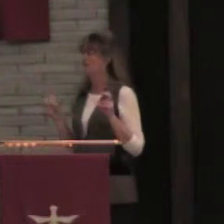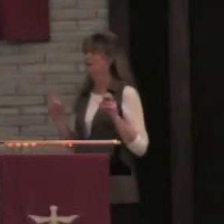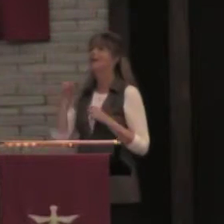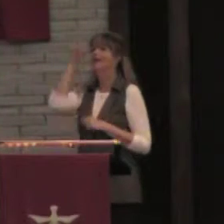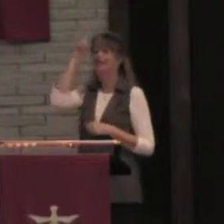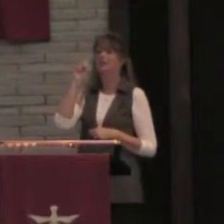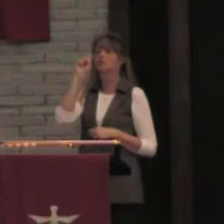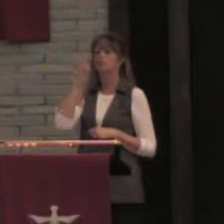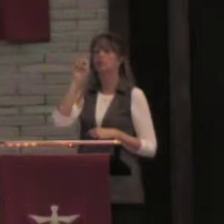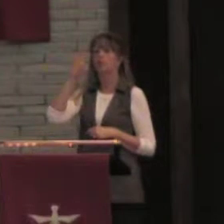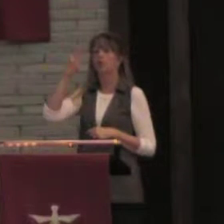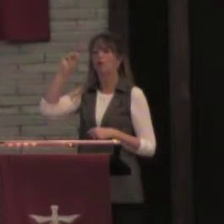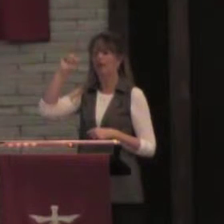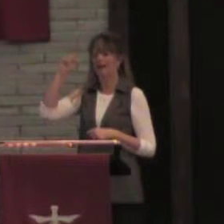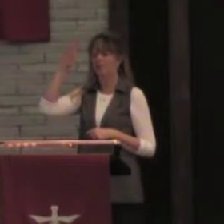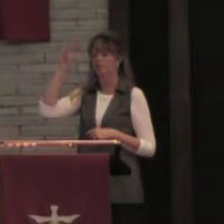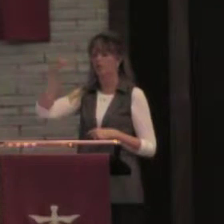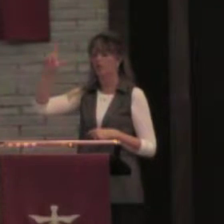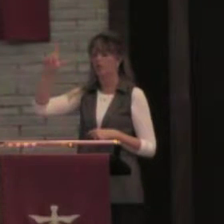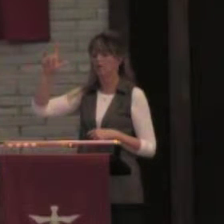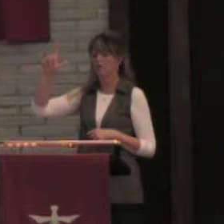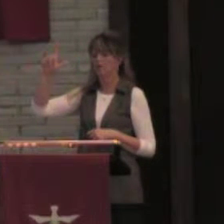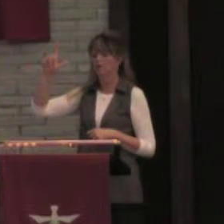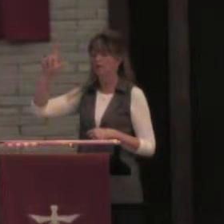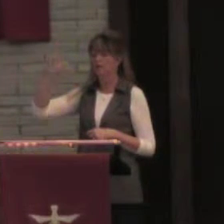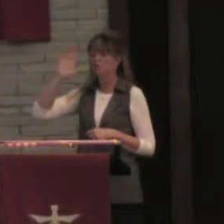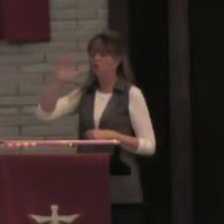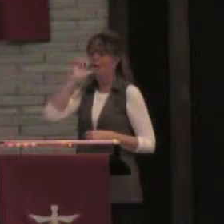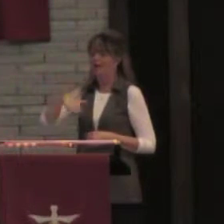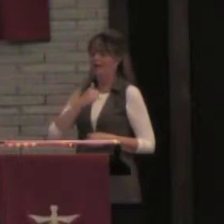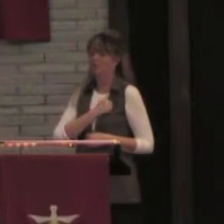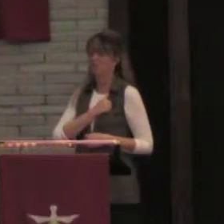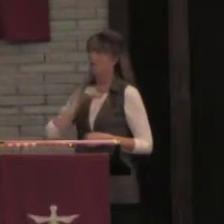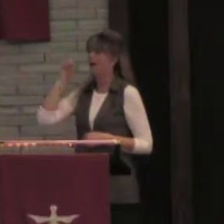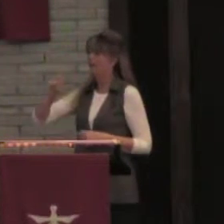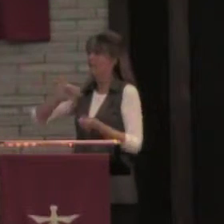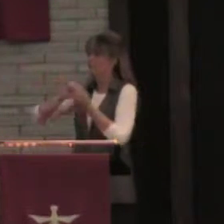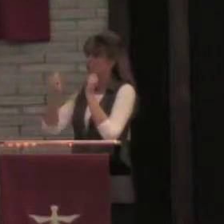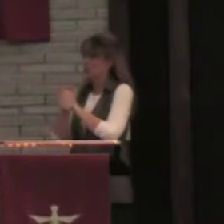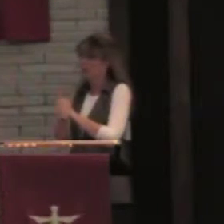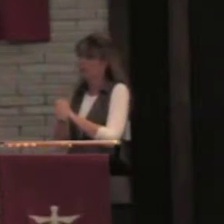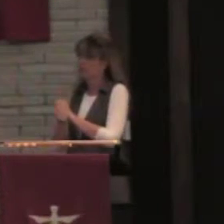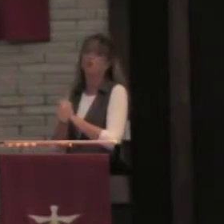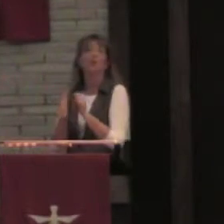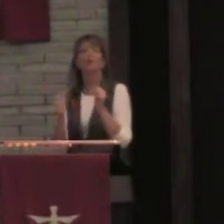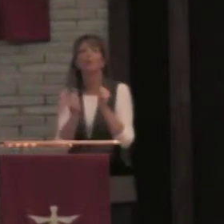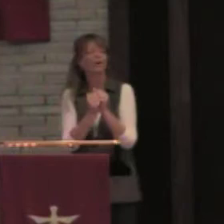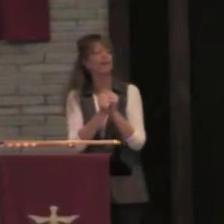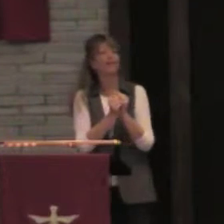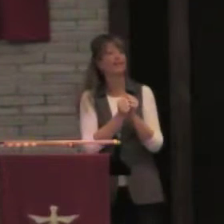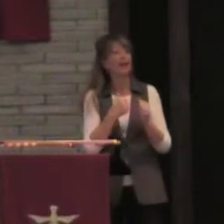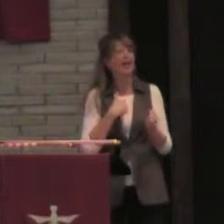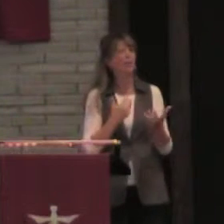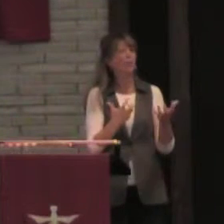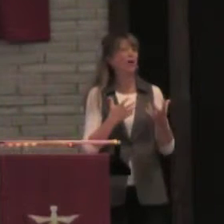You have to believe that God is not normal or natural, He is supernatural. And your attitude has to change.